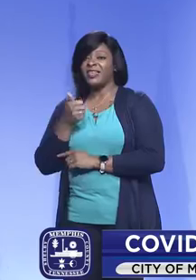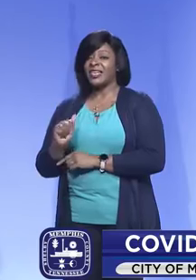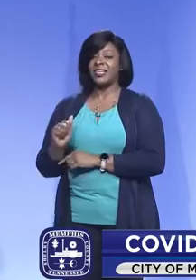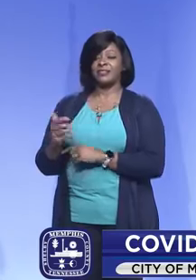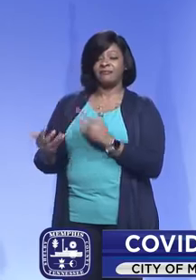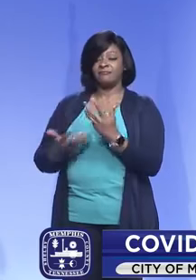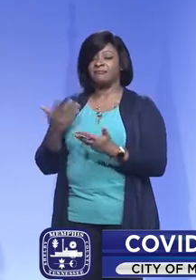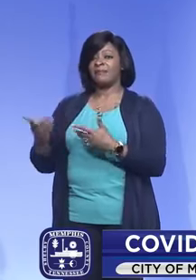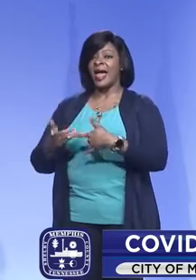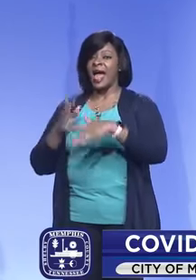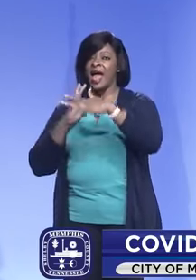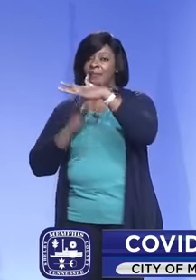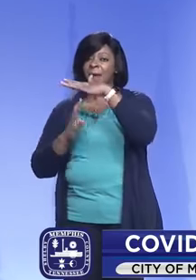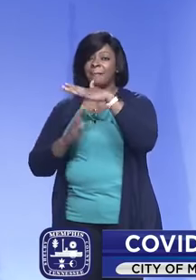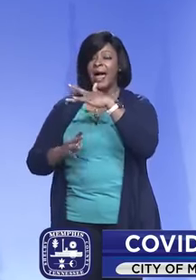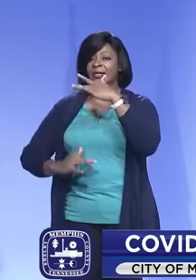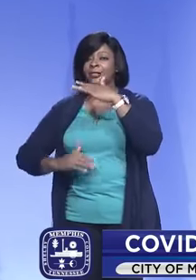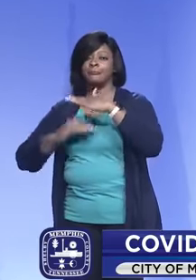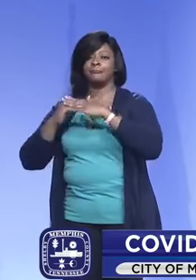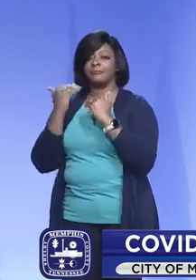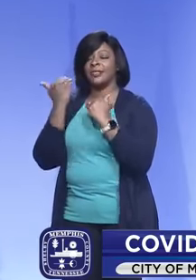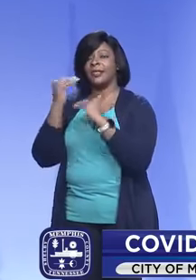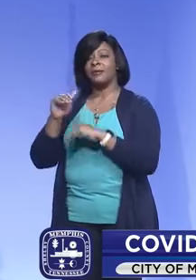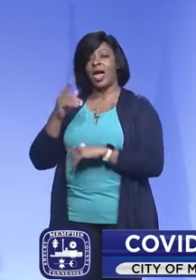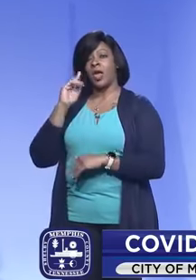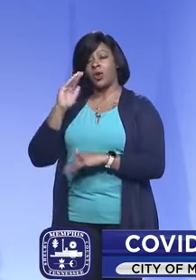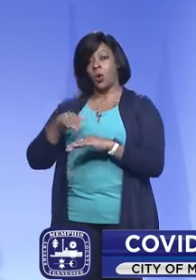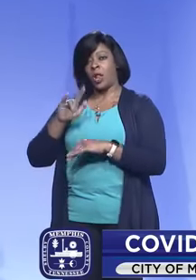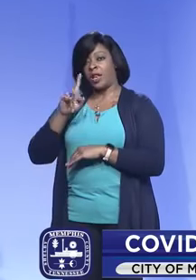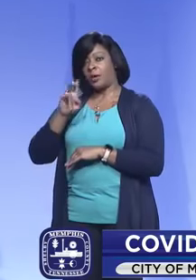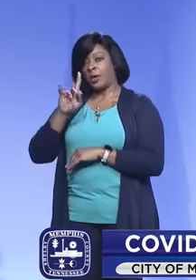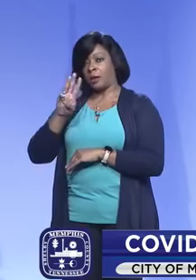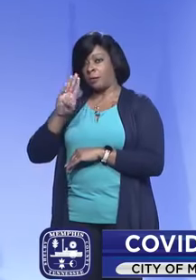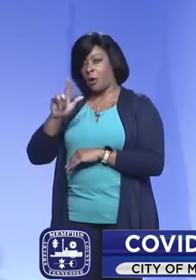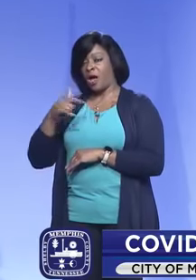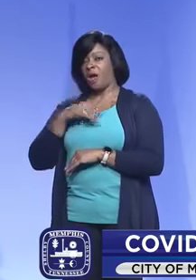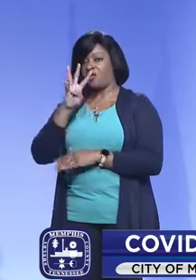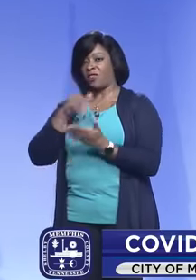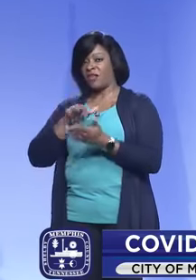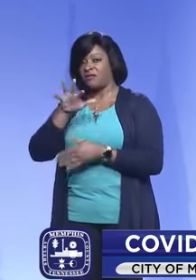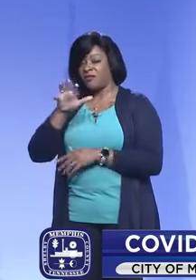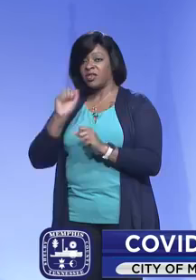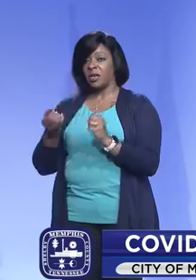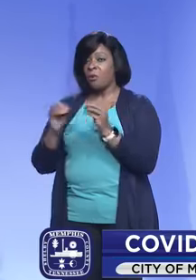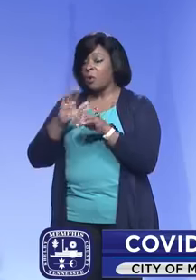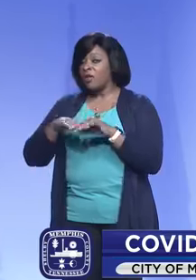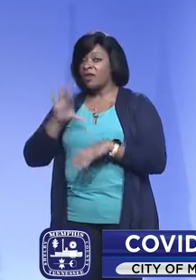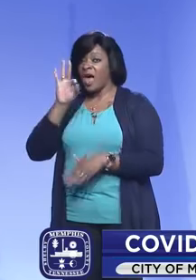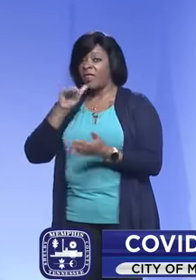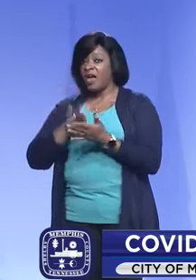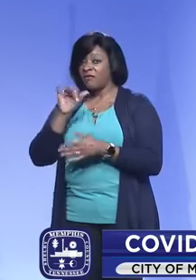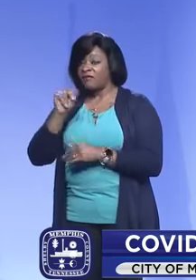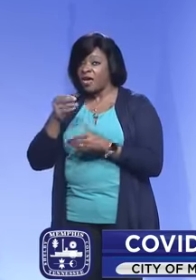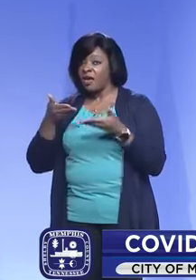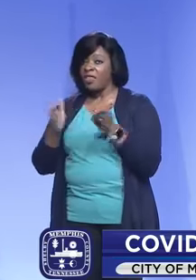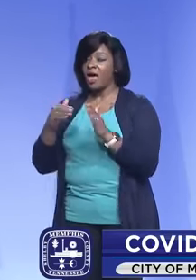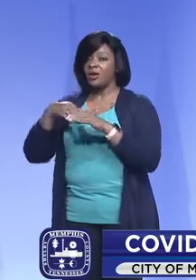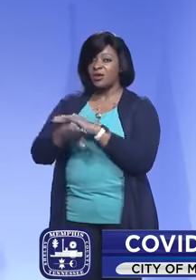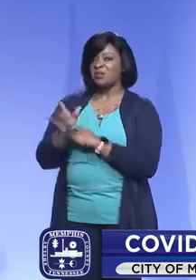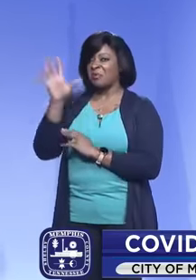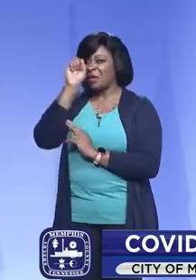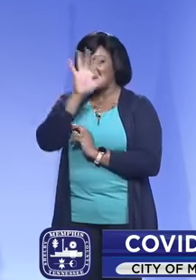attendance capacity, you think? I know there was 4,500 for the first game. Could it be more than 9,000 fans? Do you have any rough ballpark